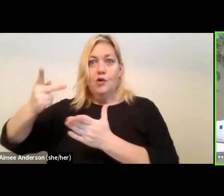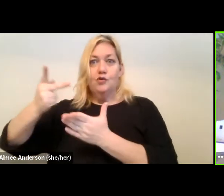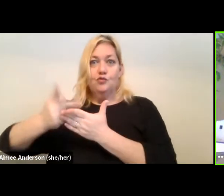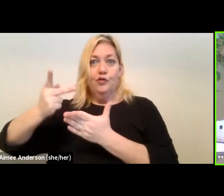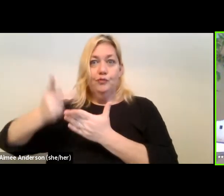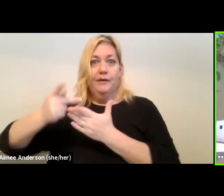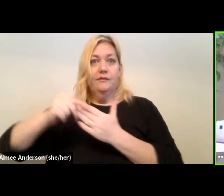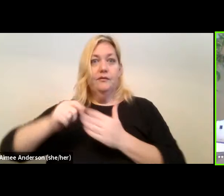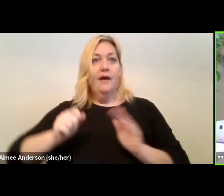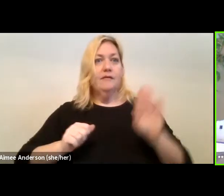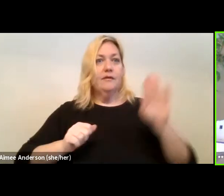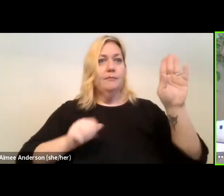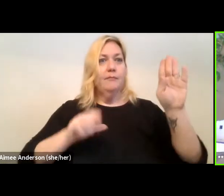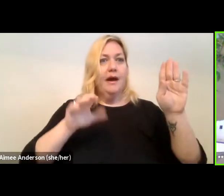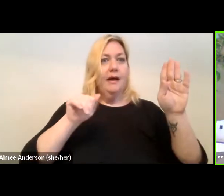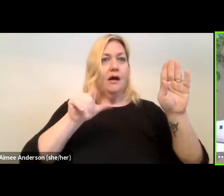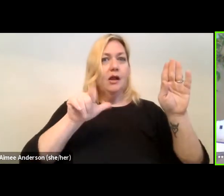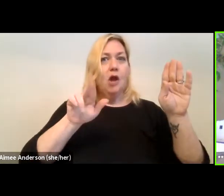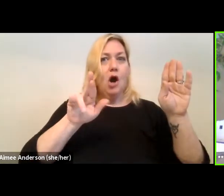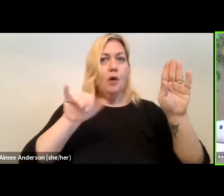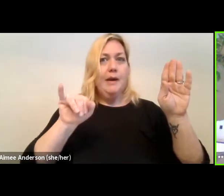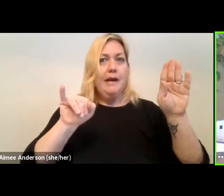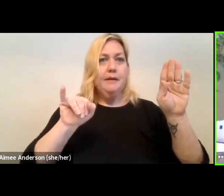Mr. Alari.